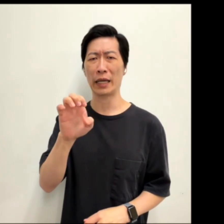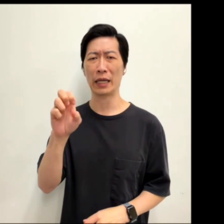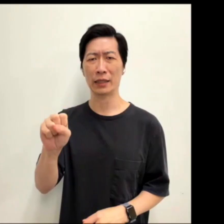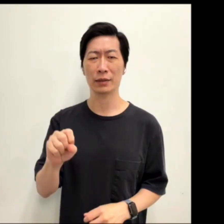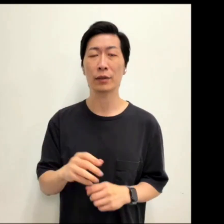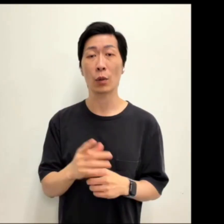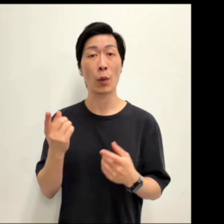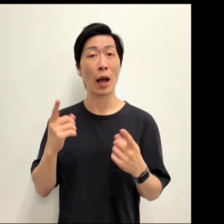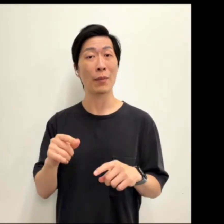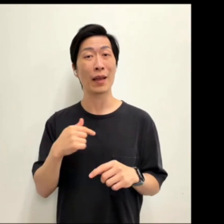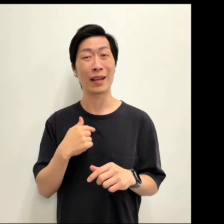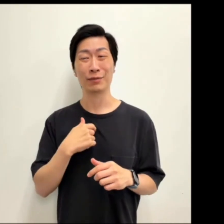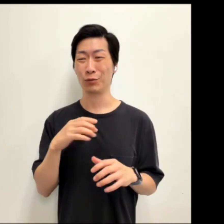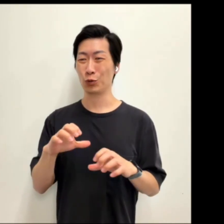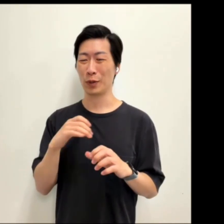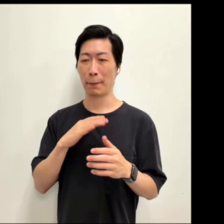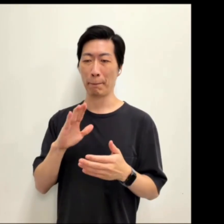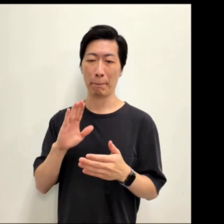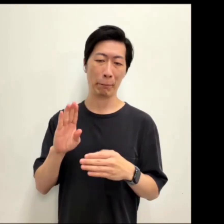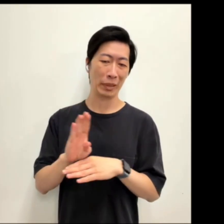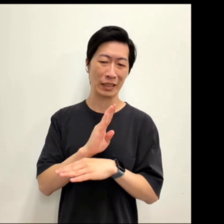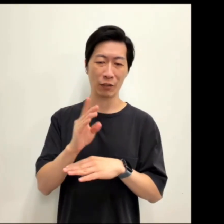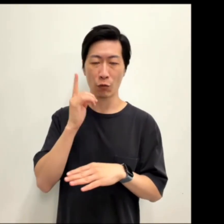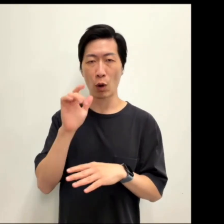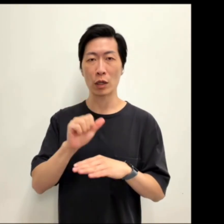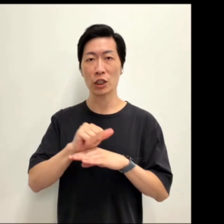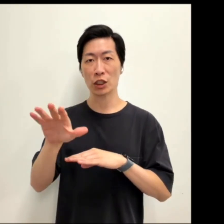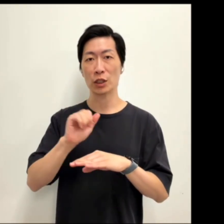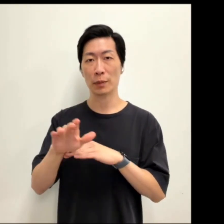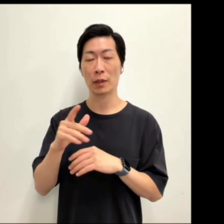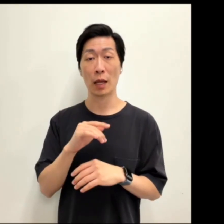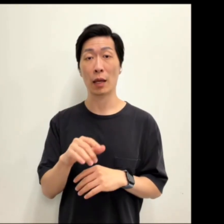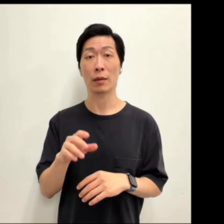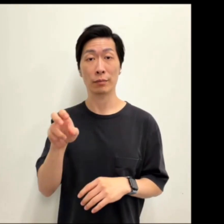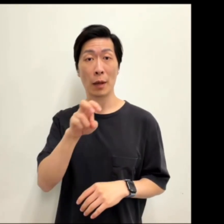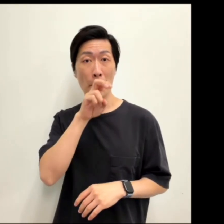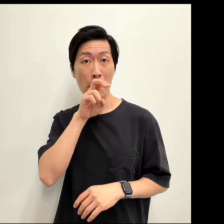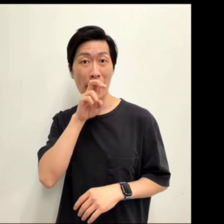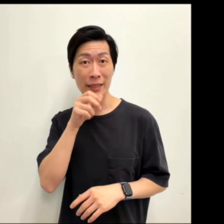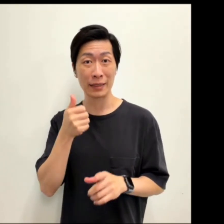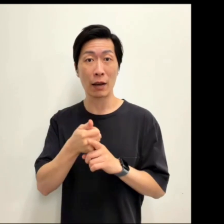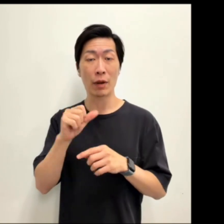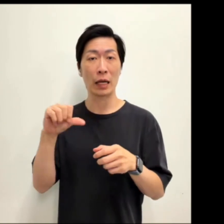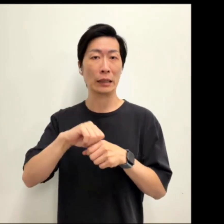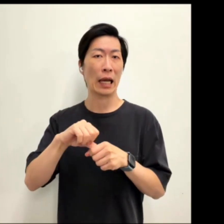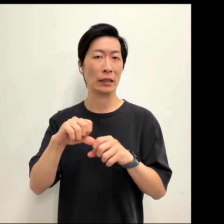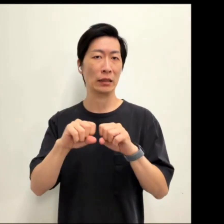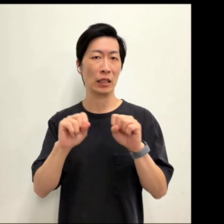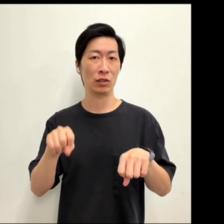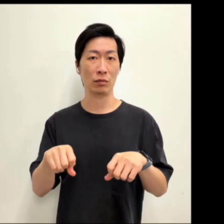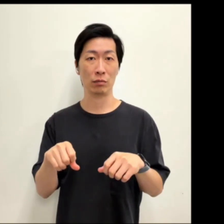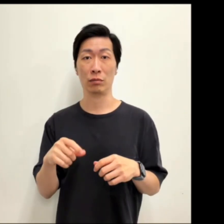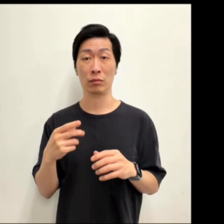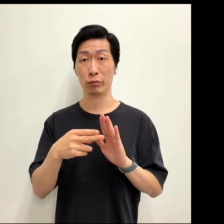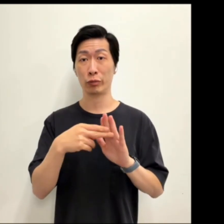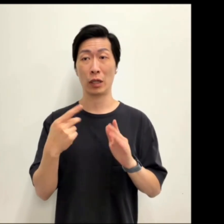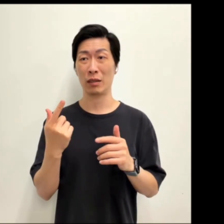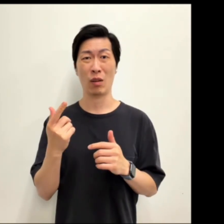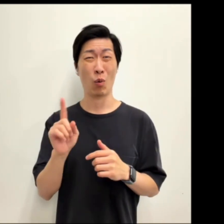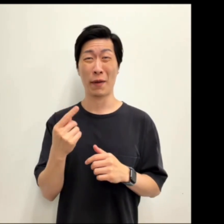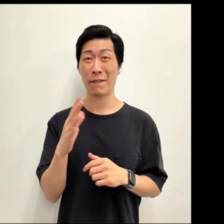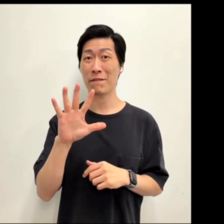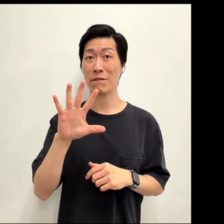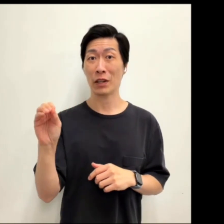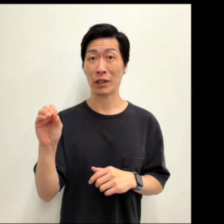was during the time when I was running that business, shipping products for other companies, right? Buc-ee's is a gas station brand with only